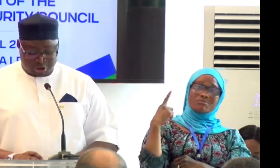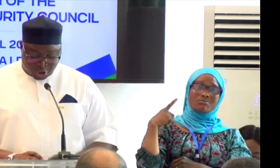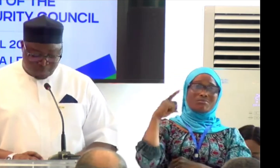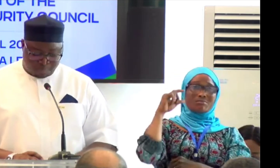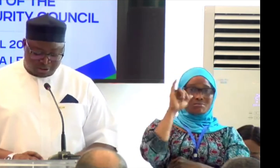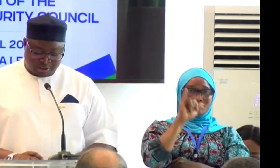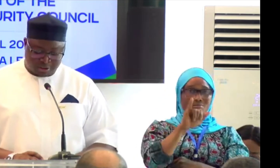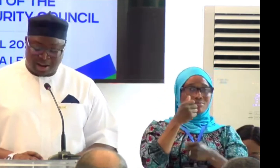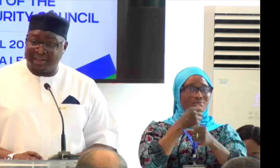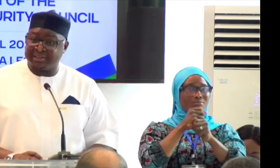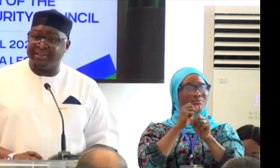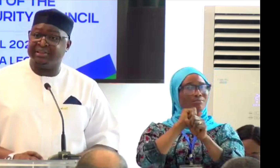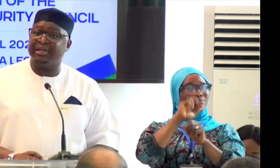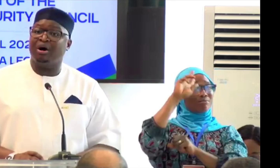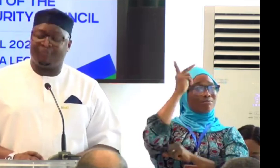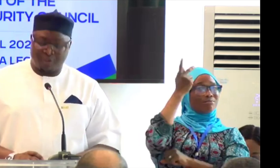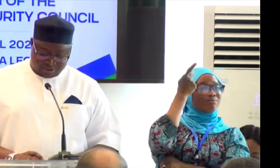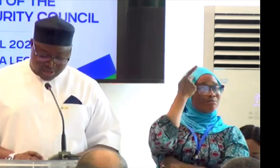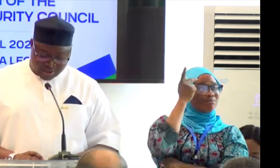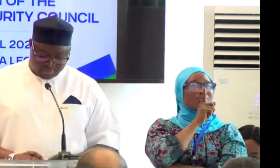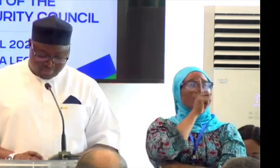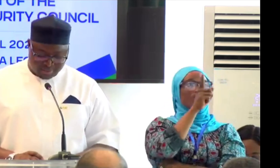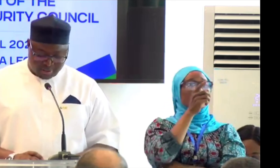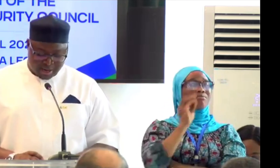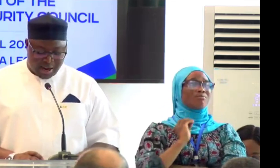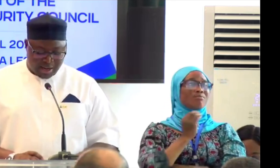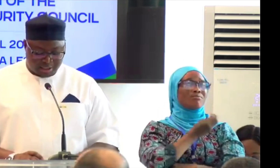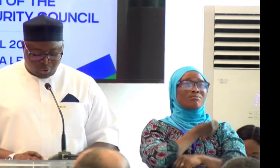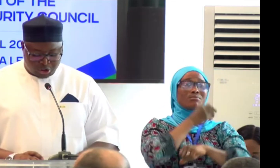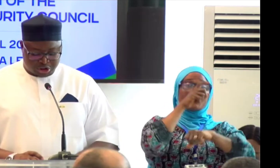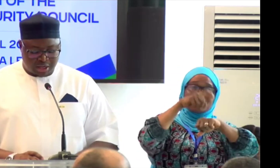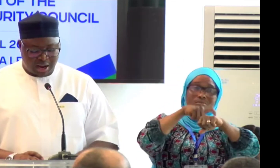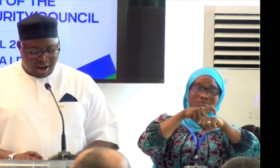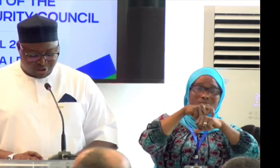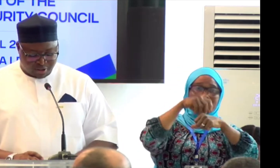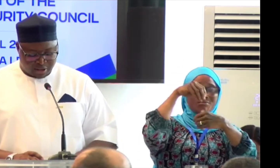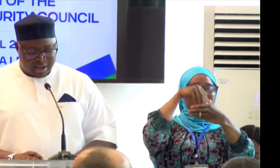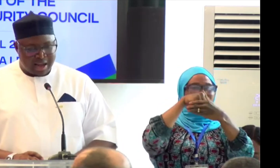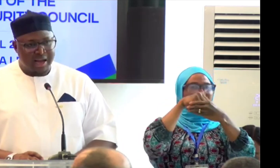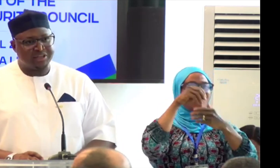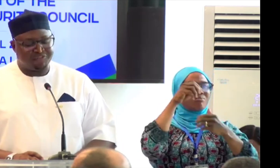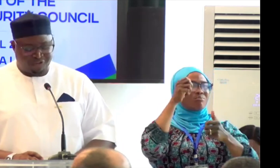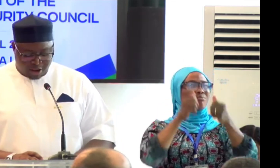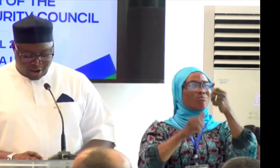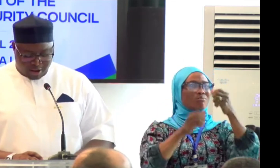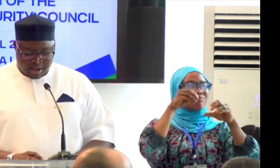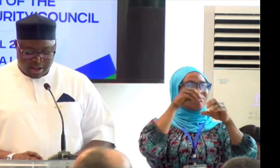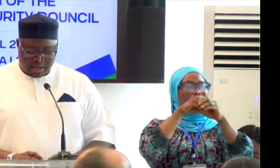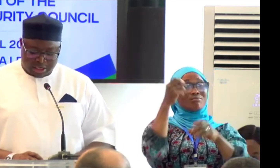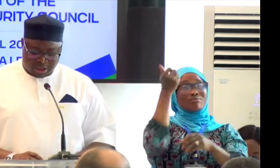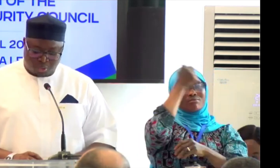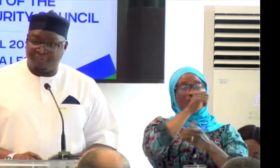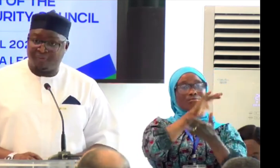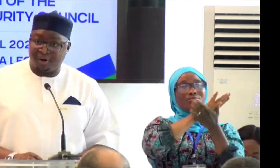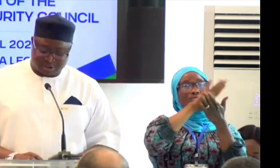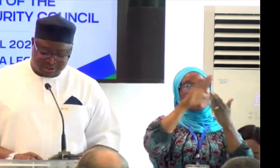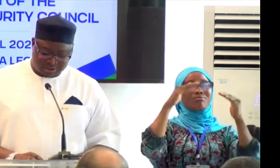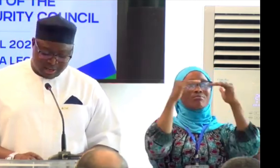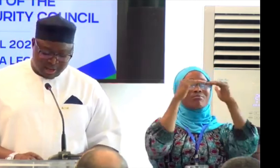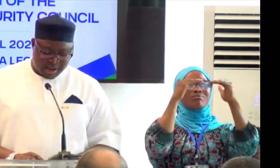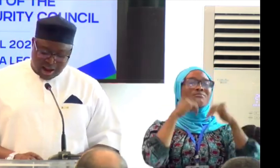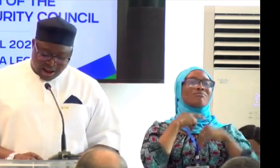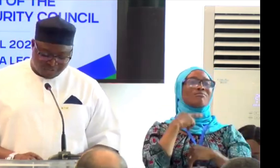the geopolitical realities of our time, and in which Africa has a fair and equal